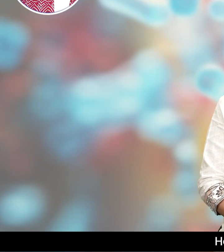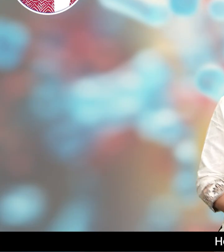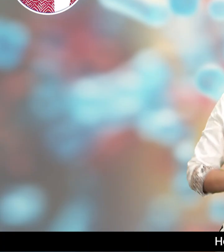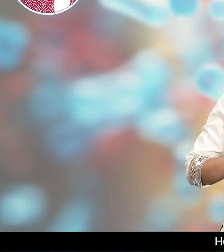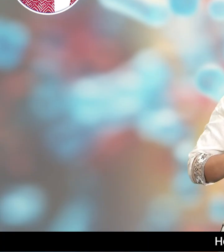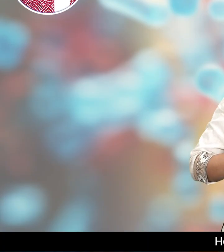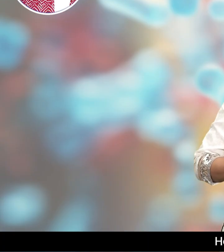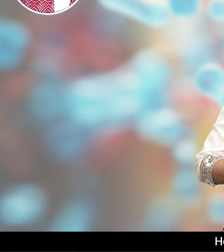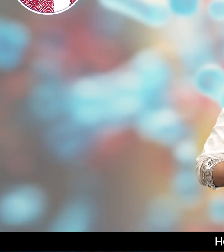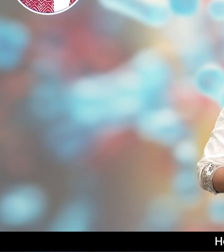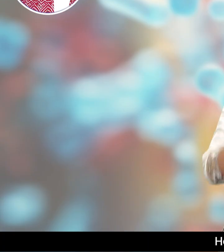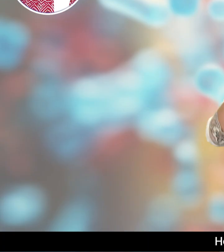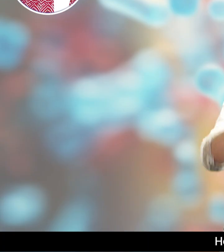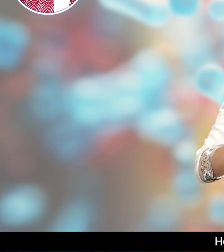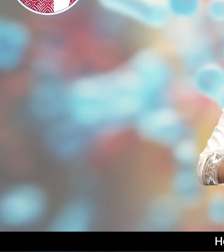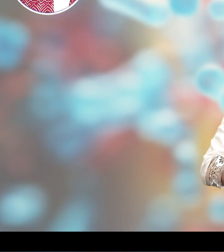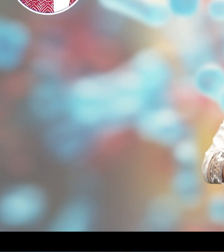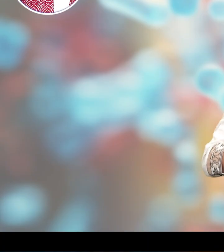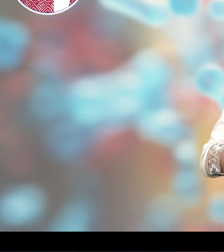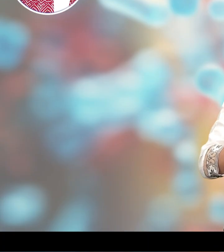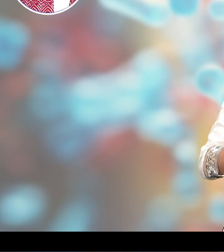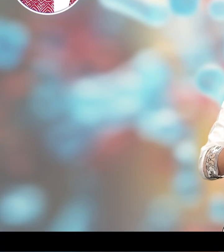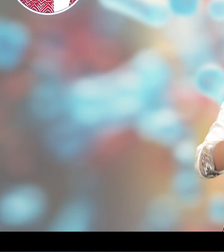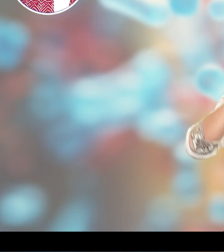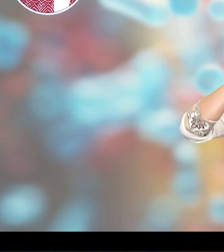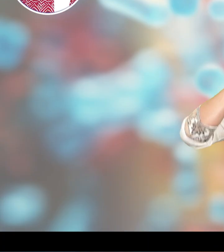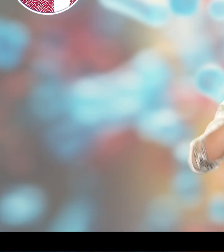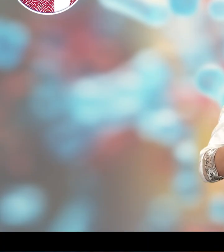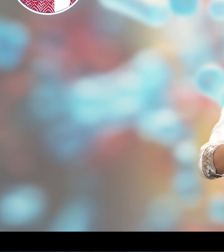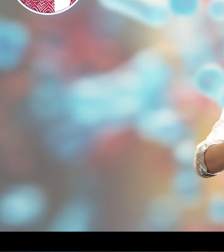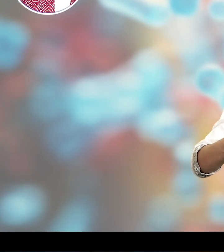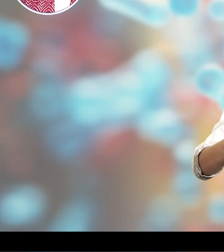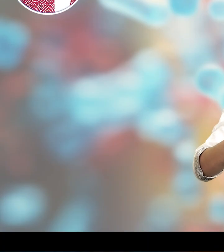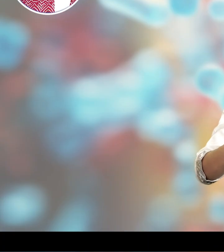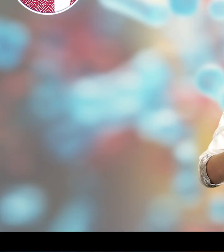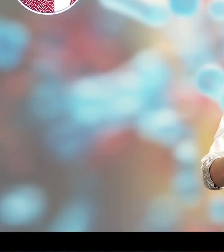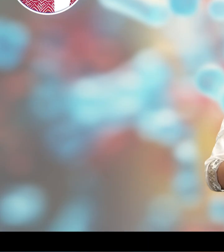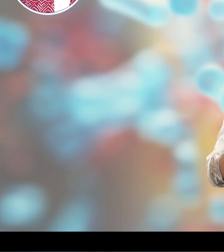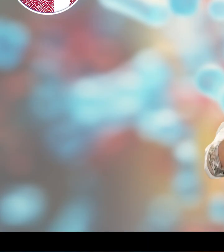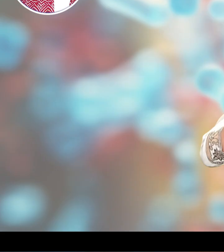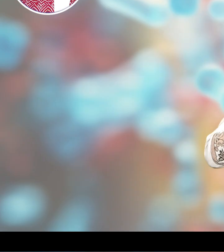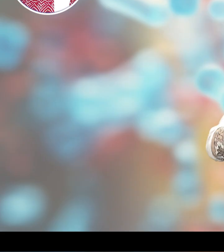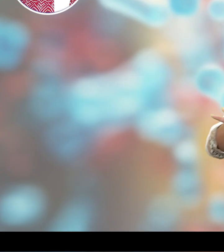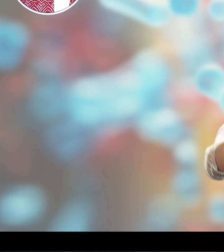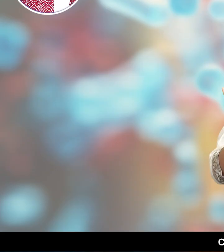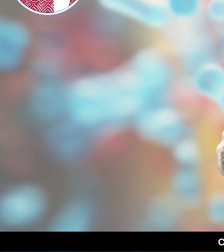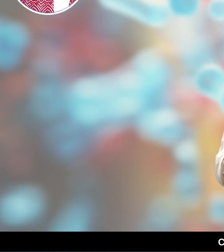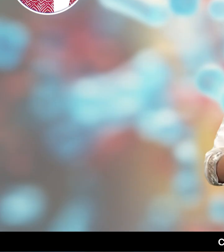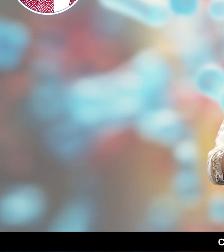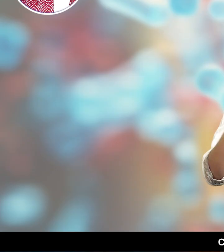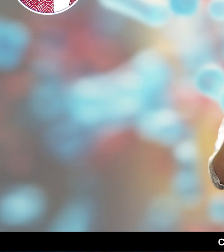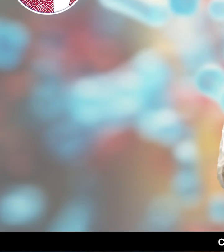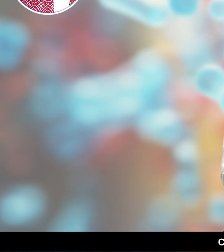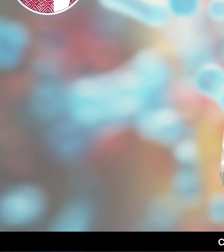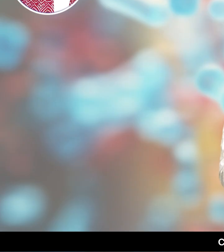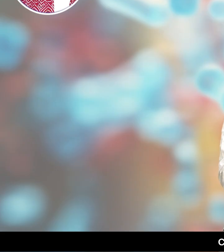How would a person develop those diseases that do not spread by contact